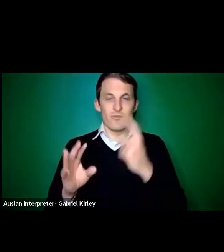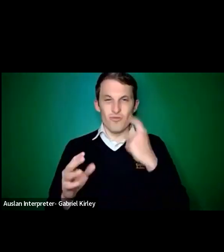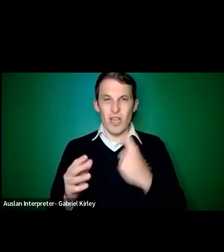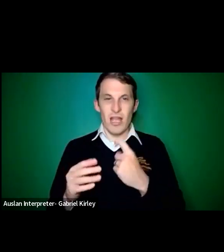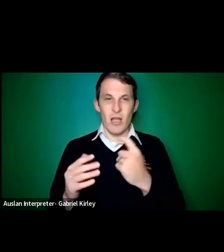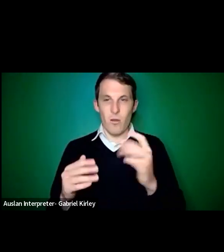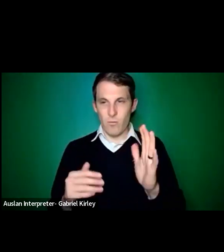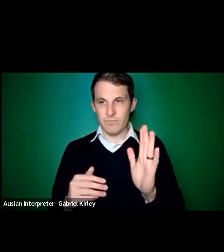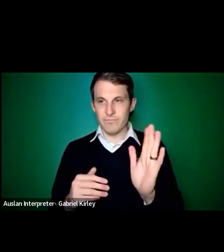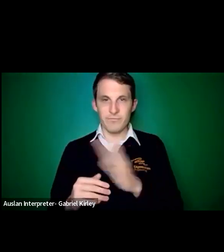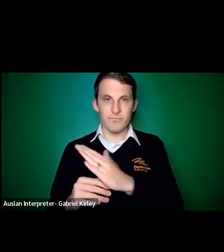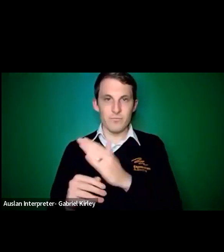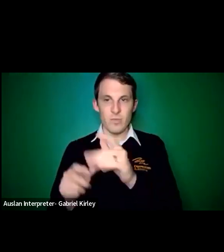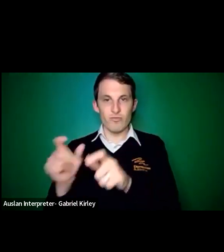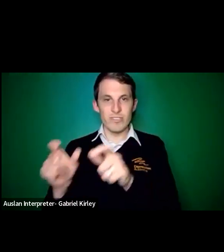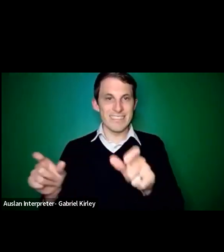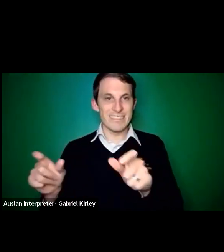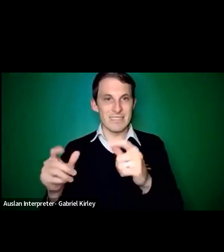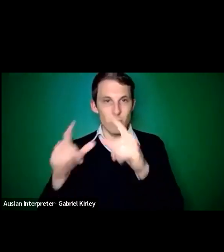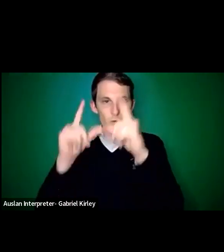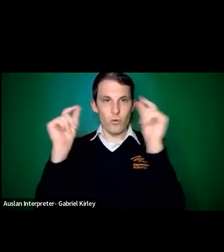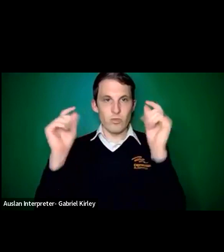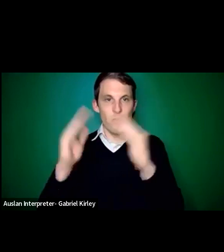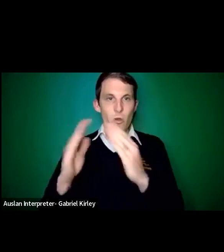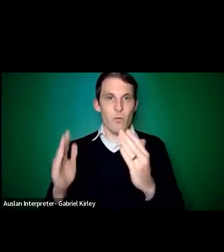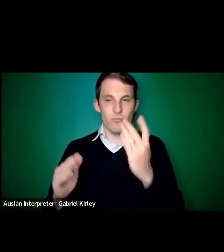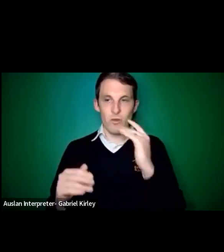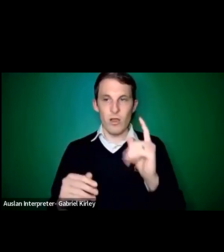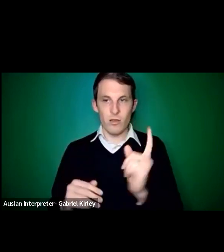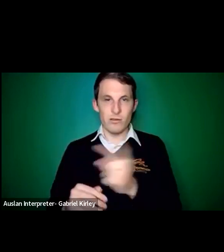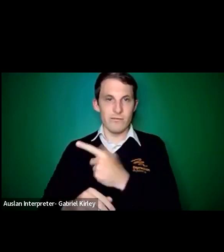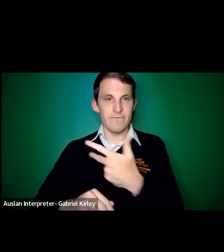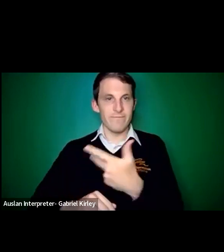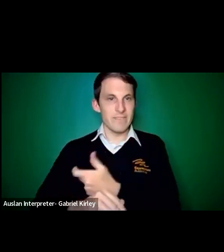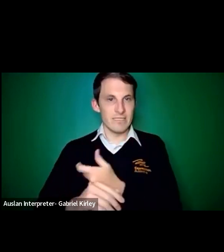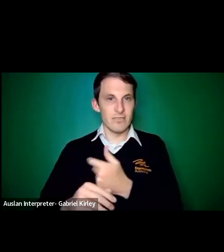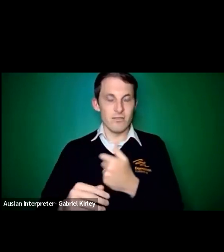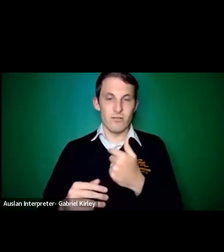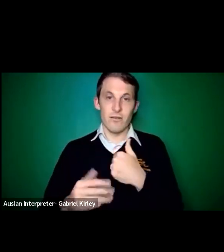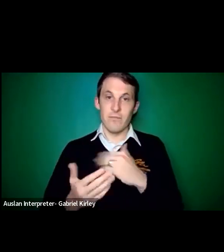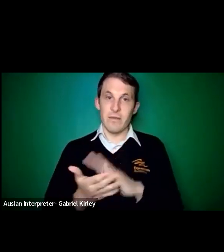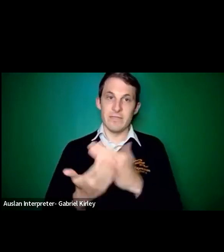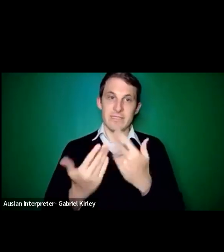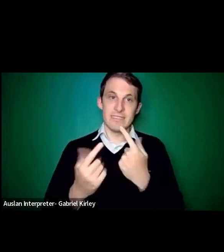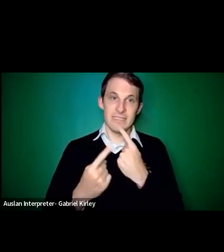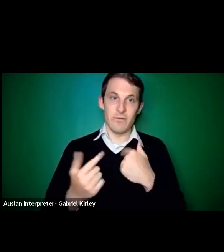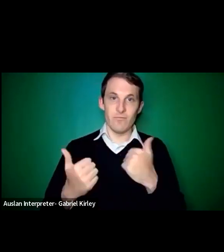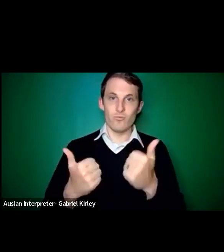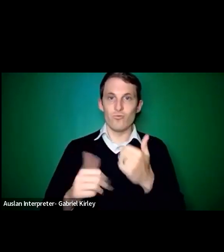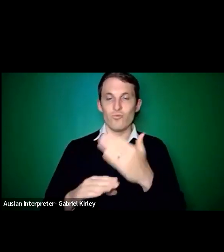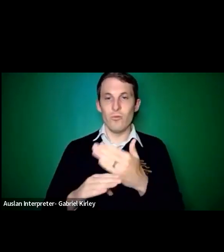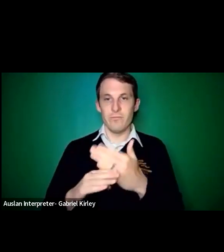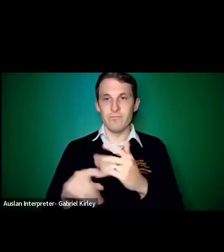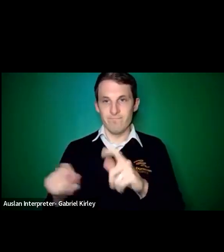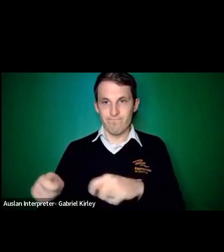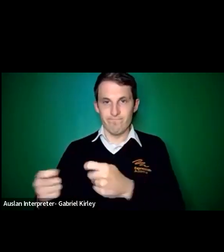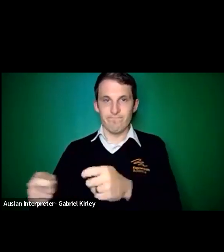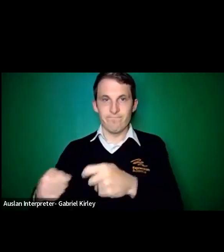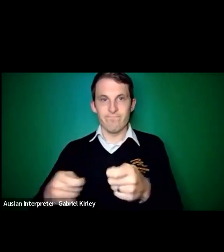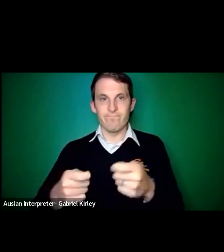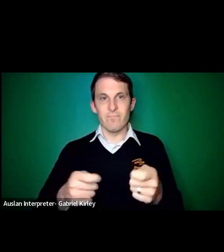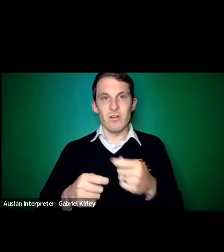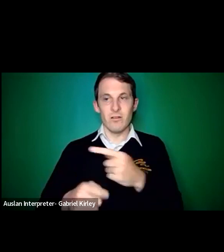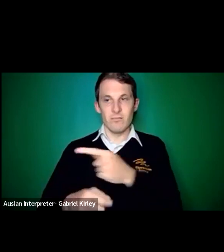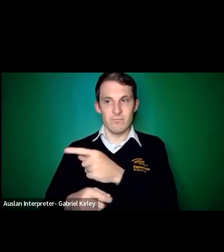our aged care residents as possible. And I'm pleased to say that we've done a very, very good job with the assistance of not only the